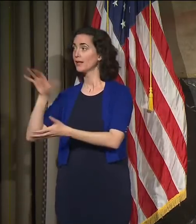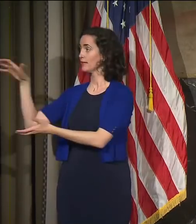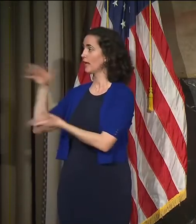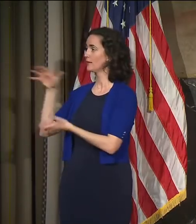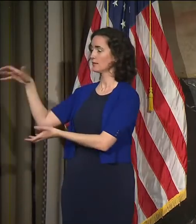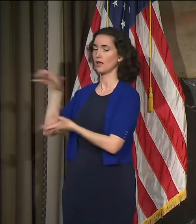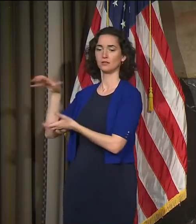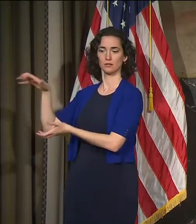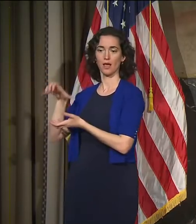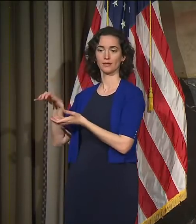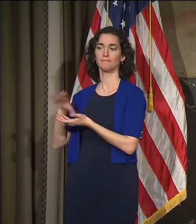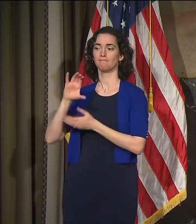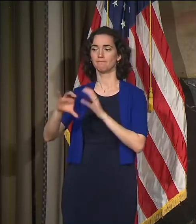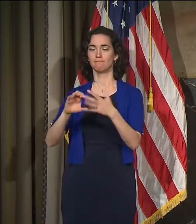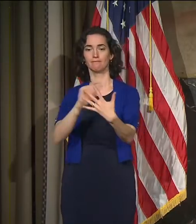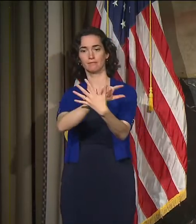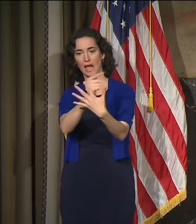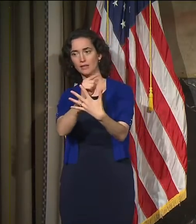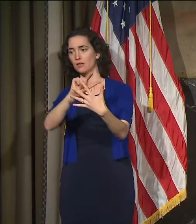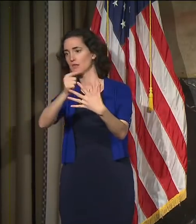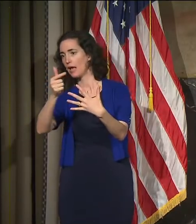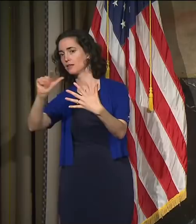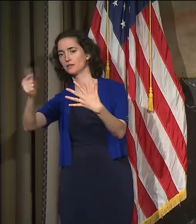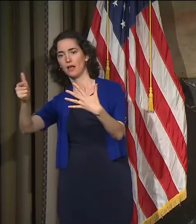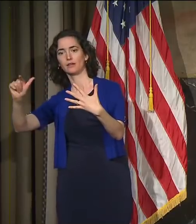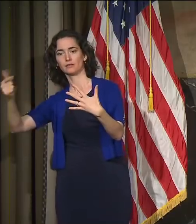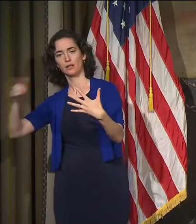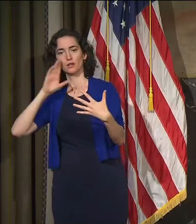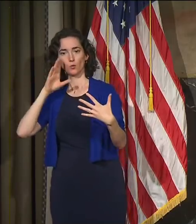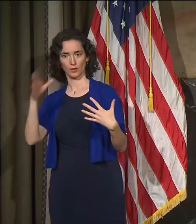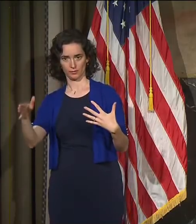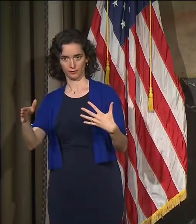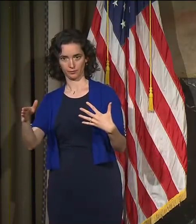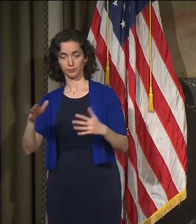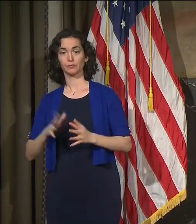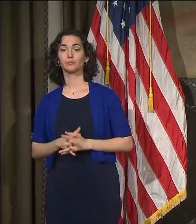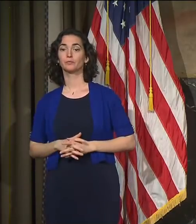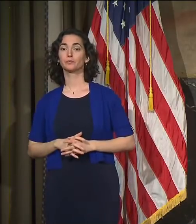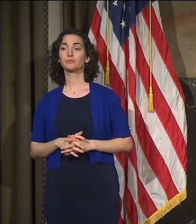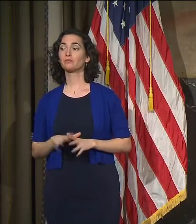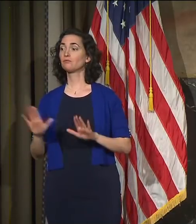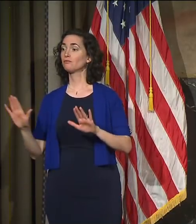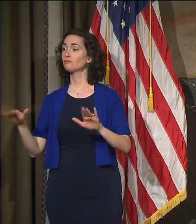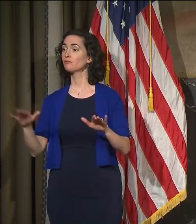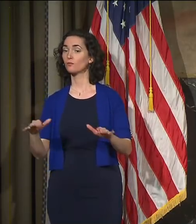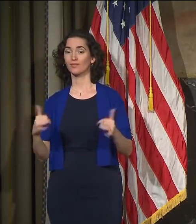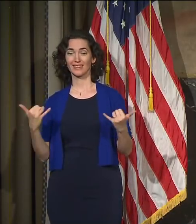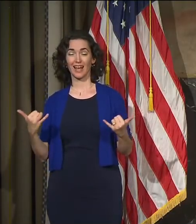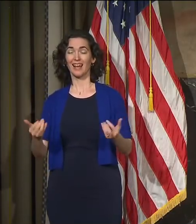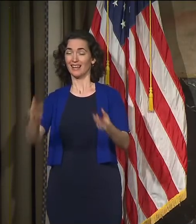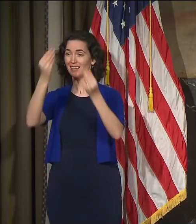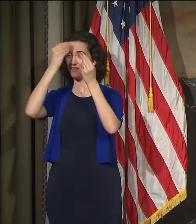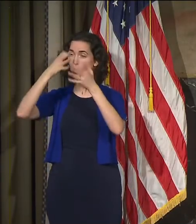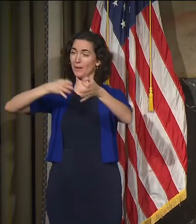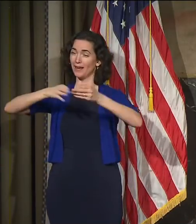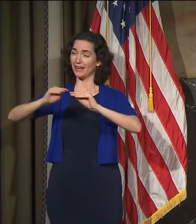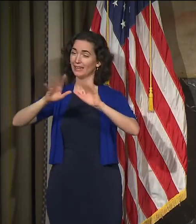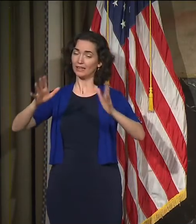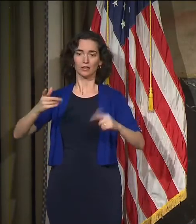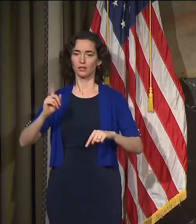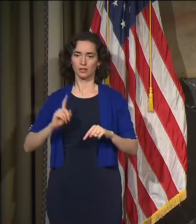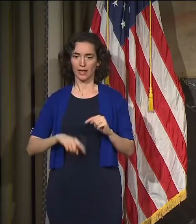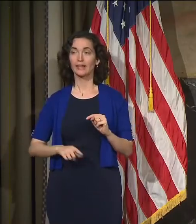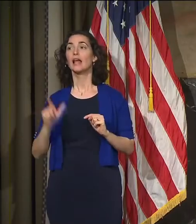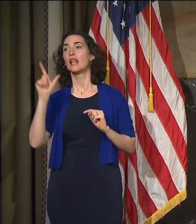those next order of priority. And again, we're going to have a lot more information for you later.